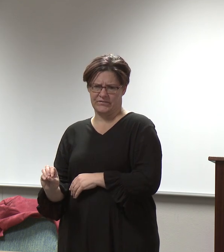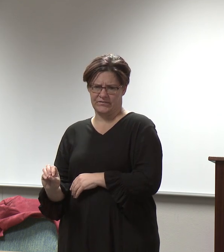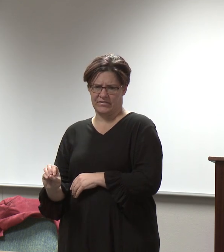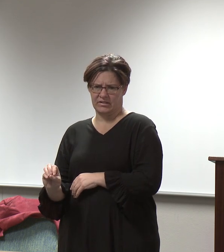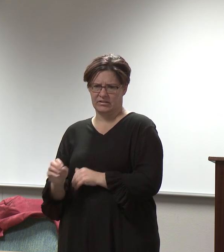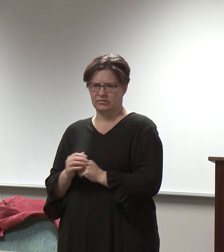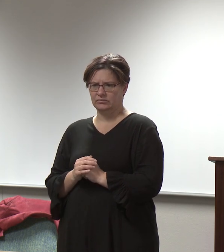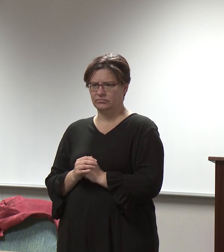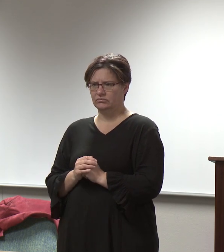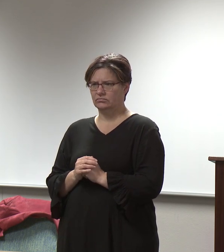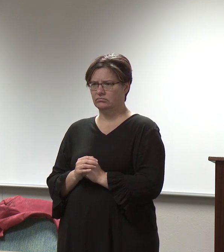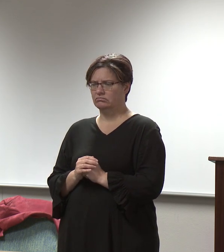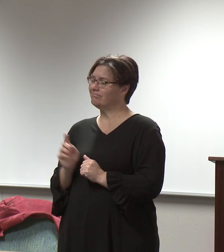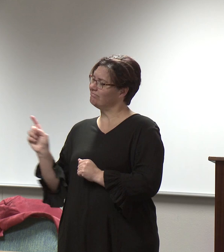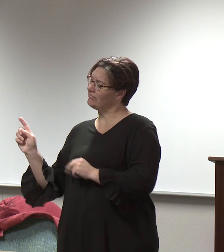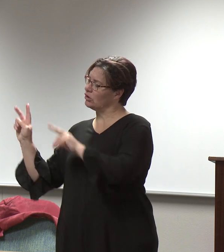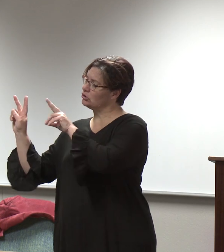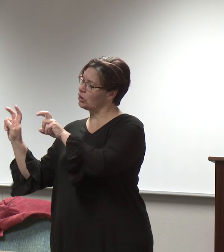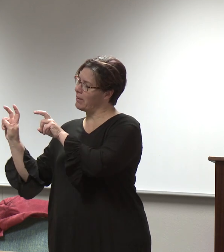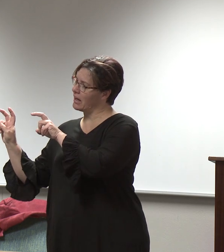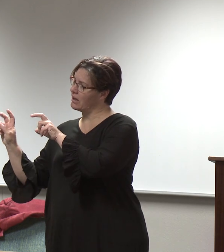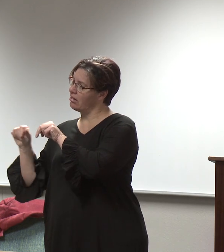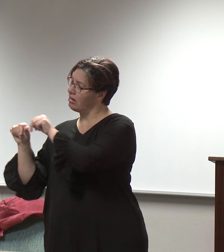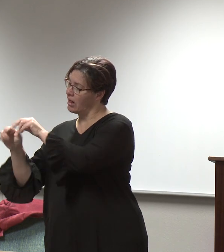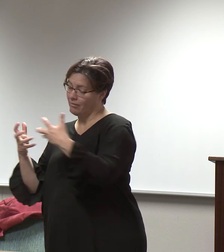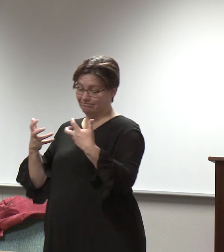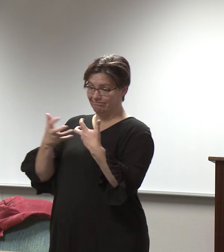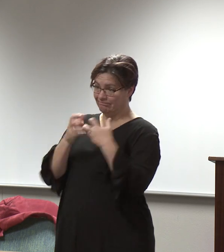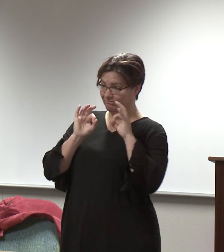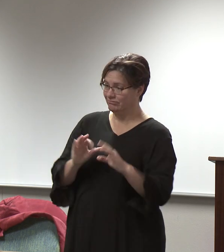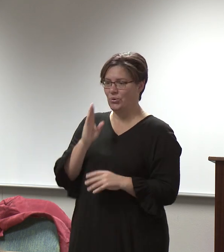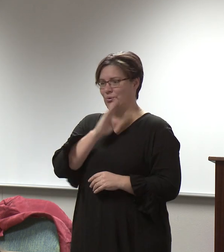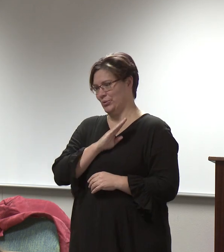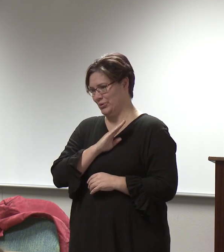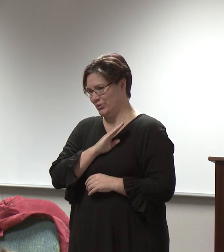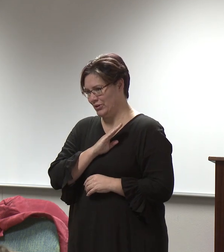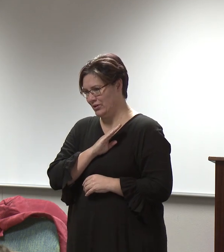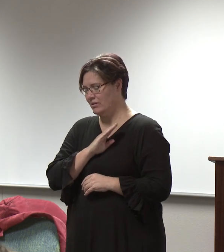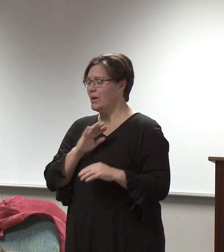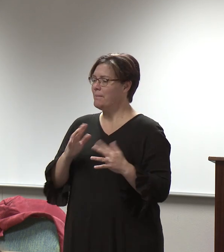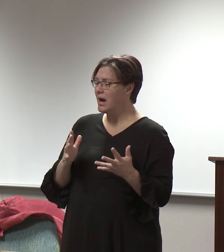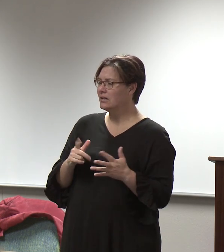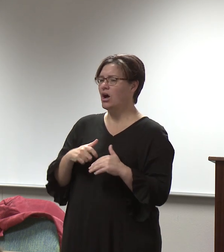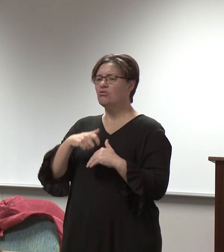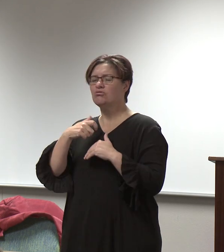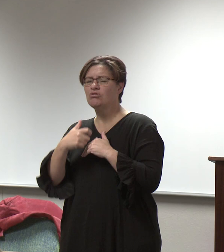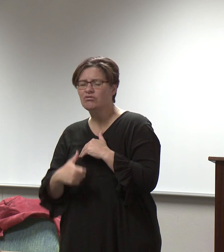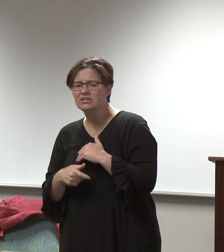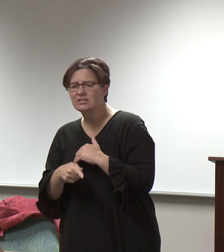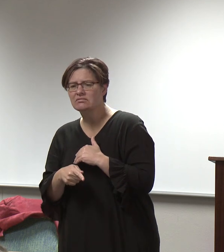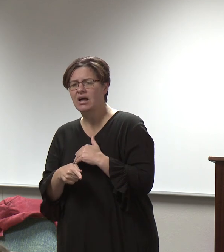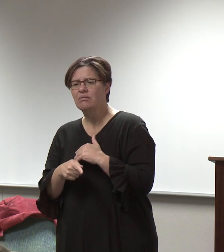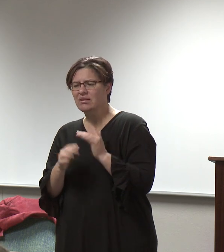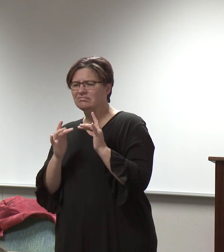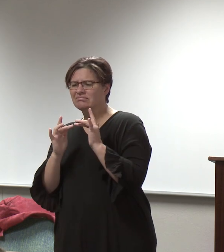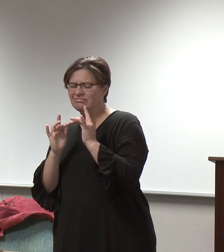fit specifically with the topics that you are going to deal with in this conference, but in fact, they speak